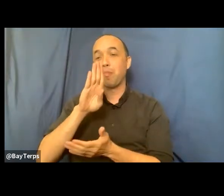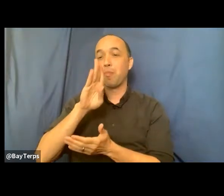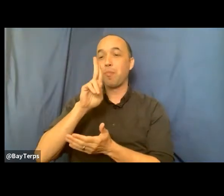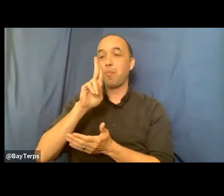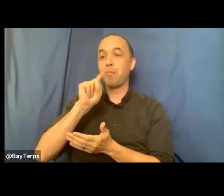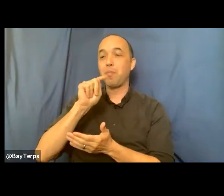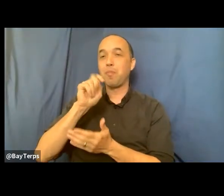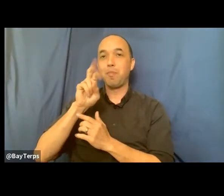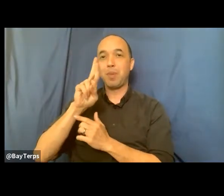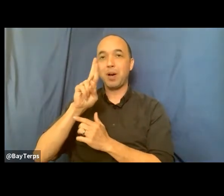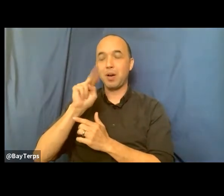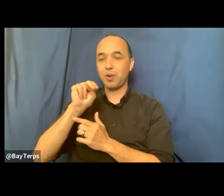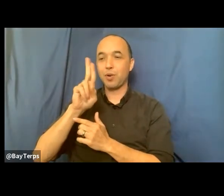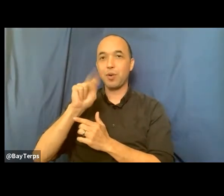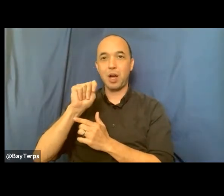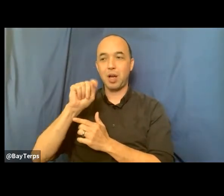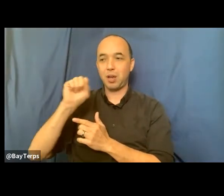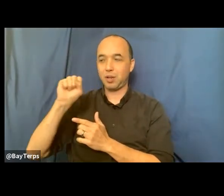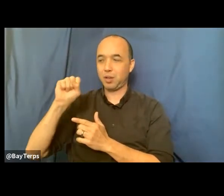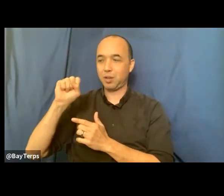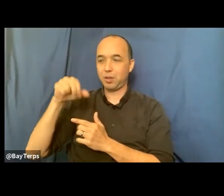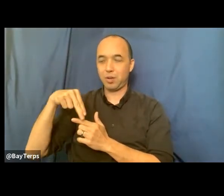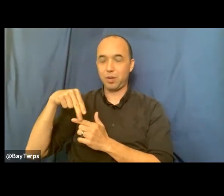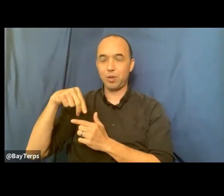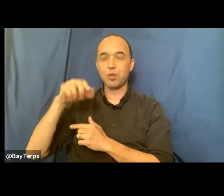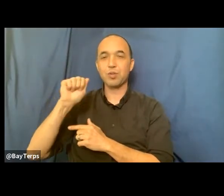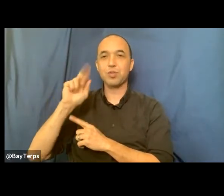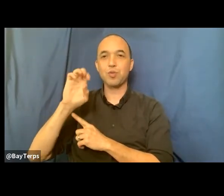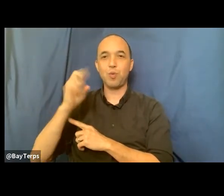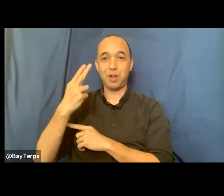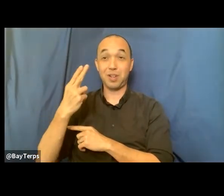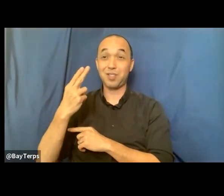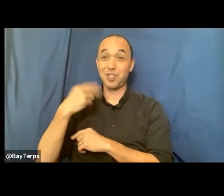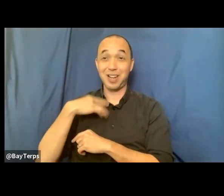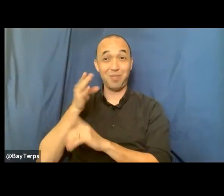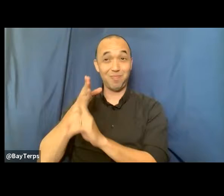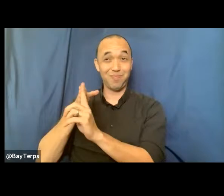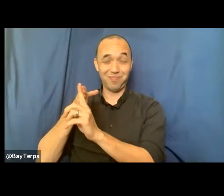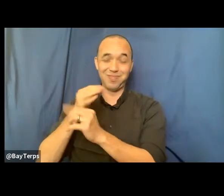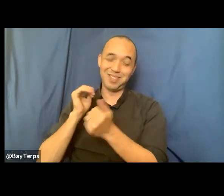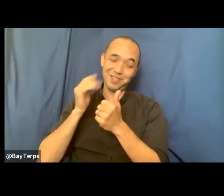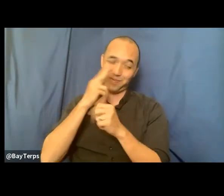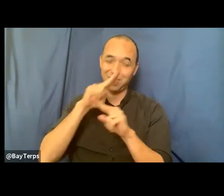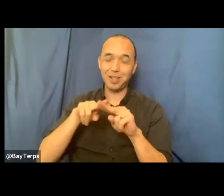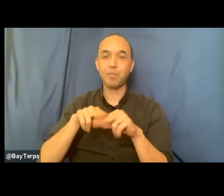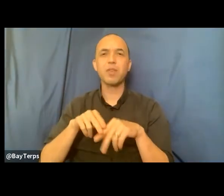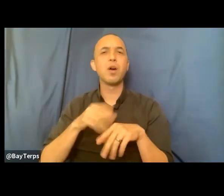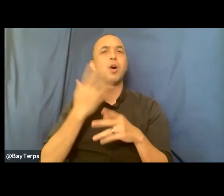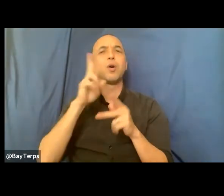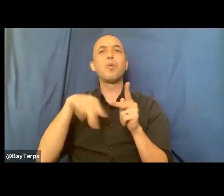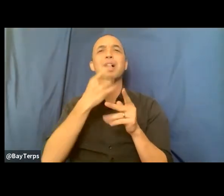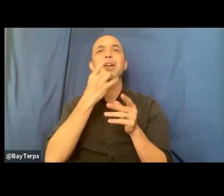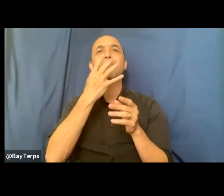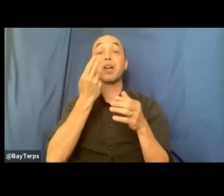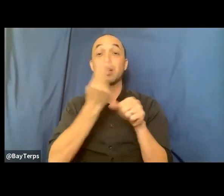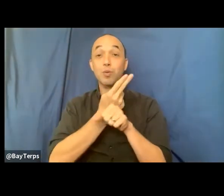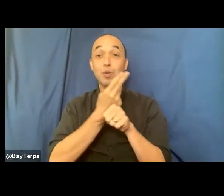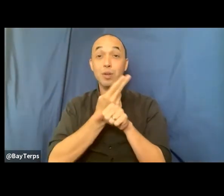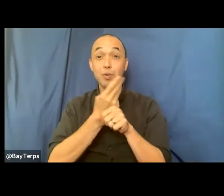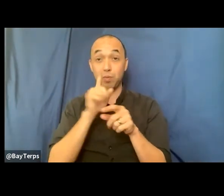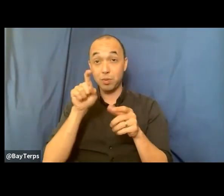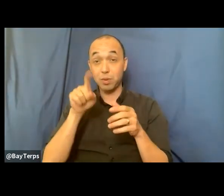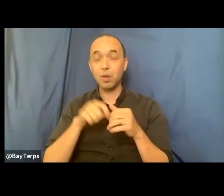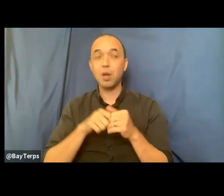center. What type of light do you use for the pumpkin? I actually, for the etching style, I